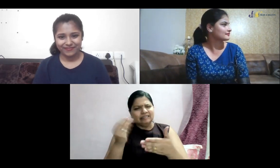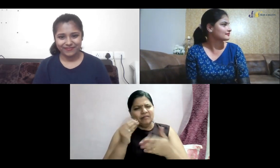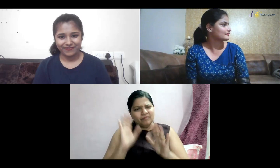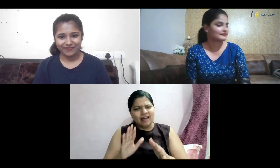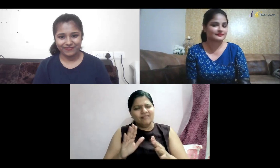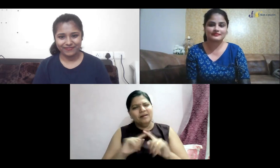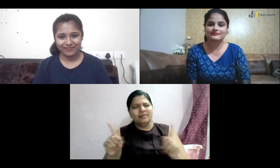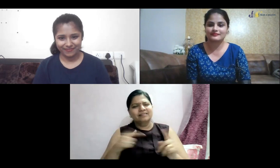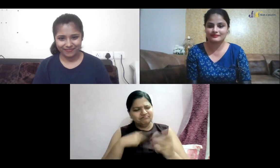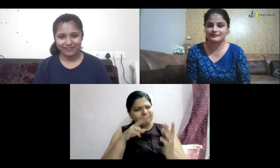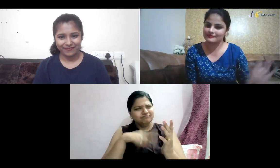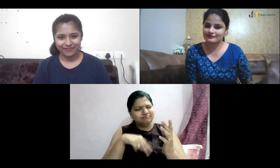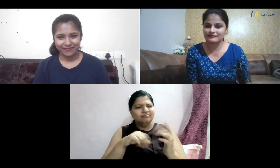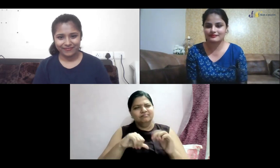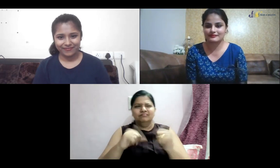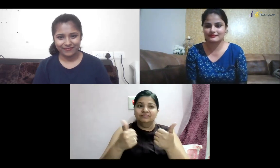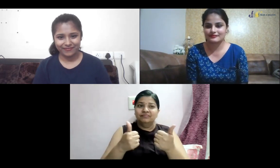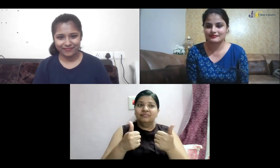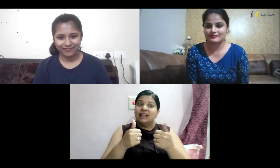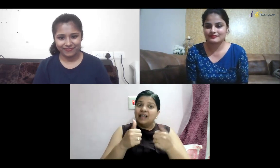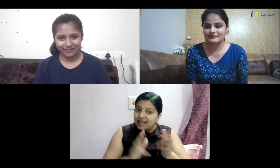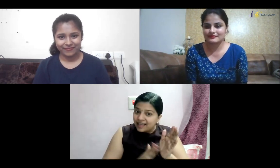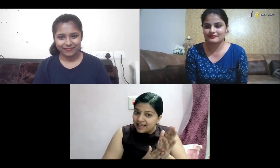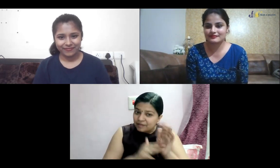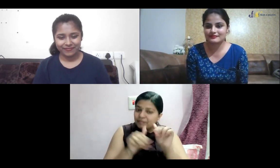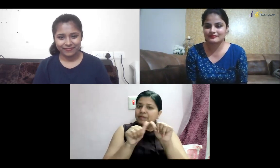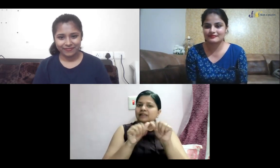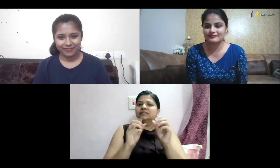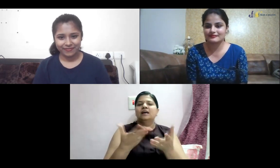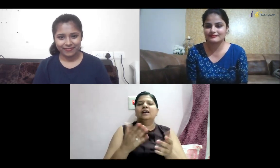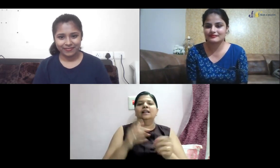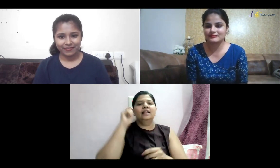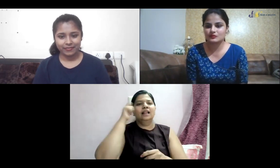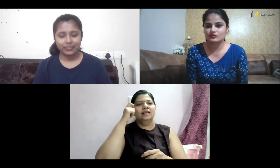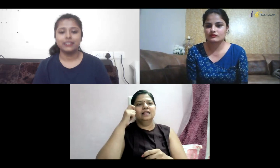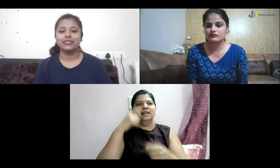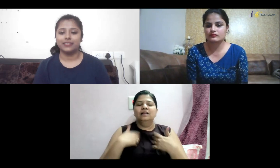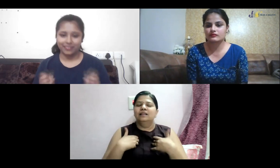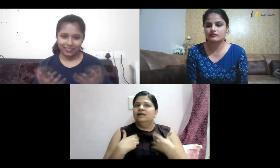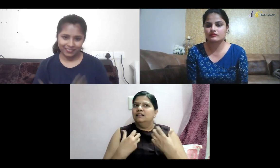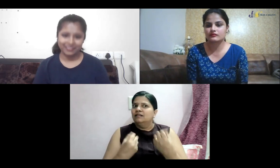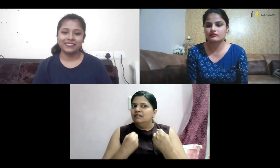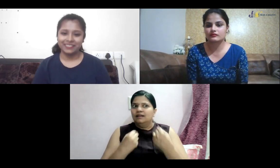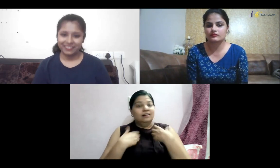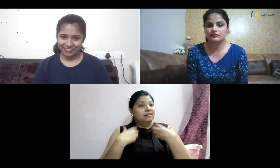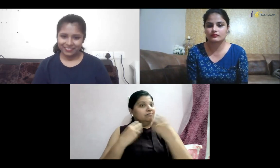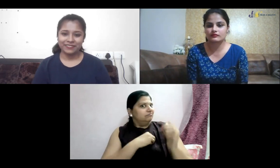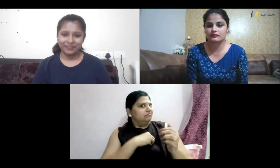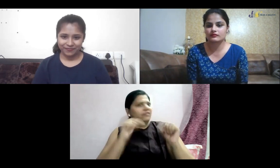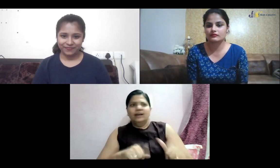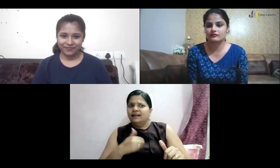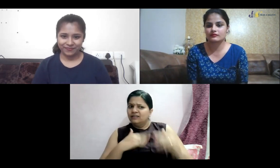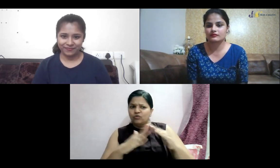studying BA. I faced challenges at that time, but I was still reading all of the things. So when I started learning MA in